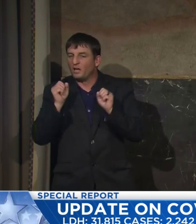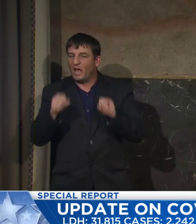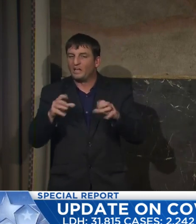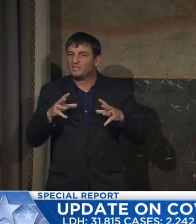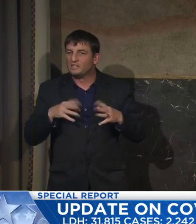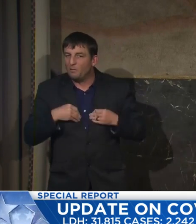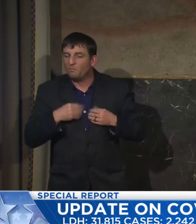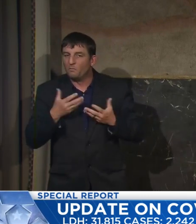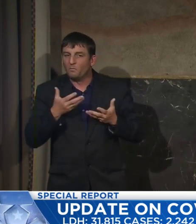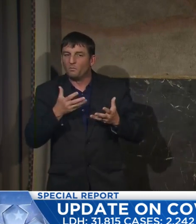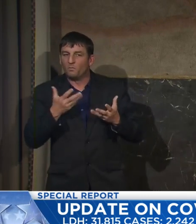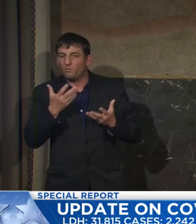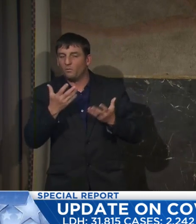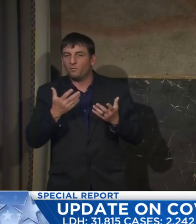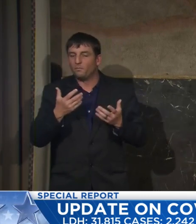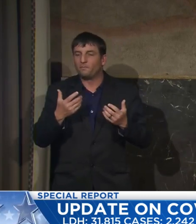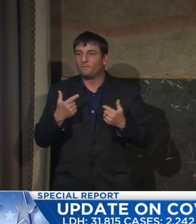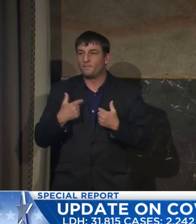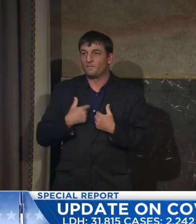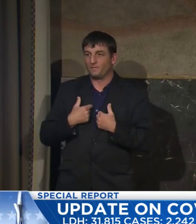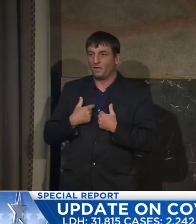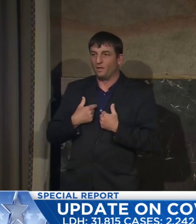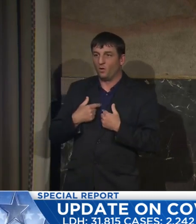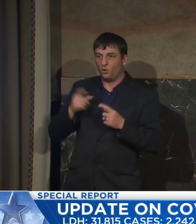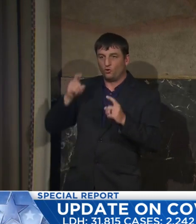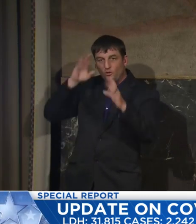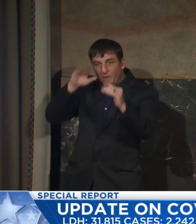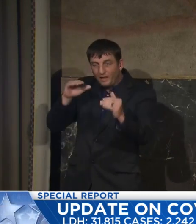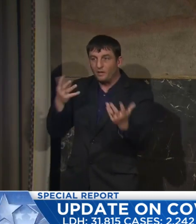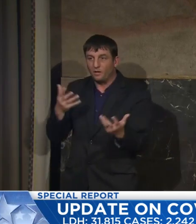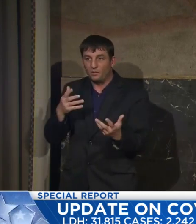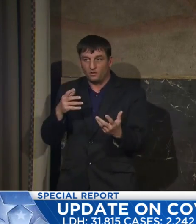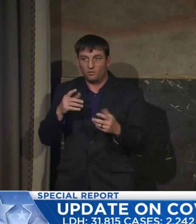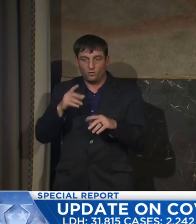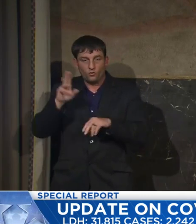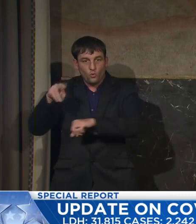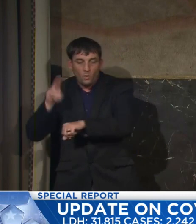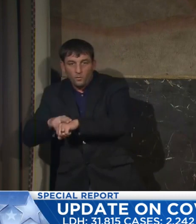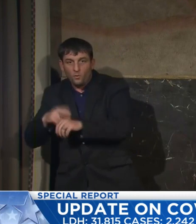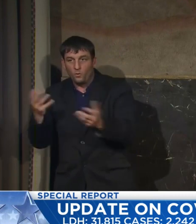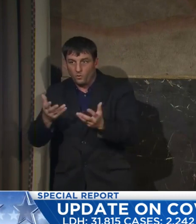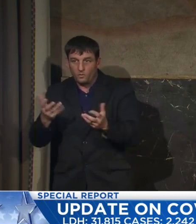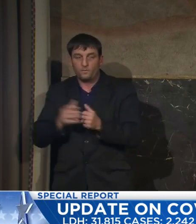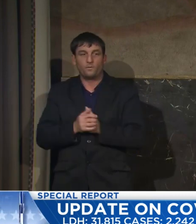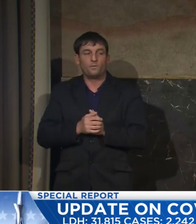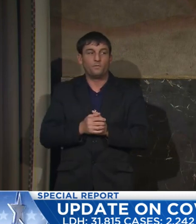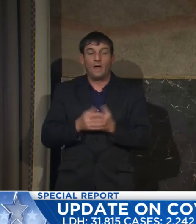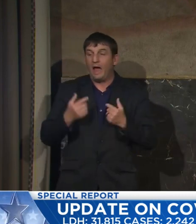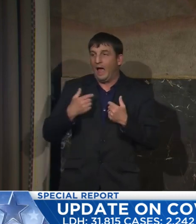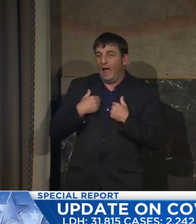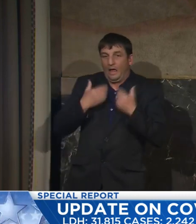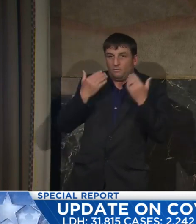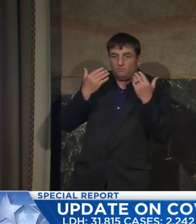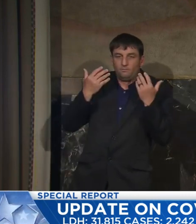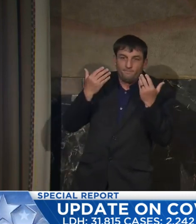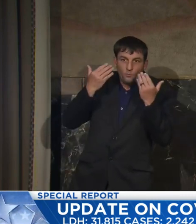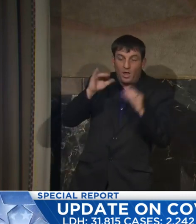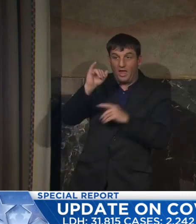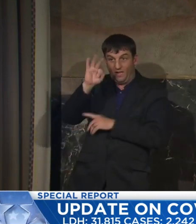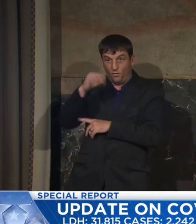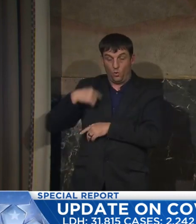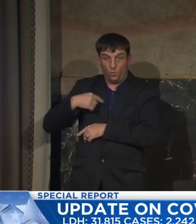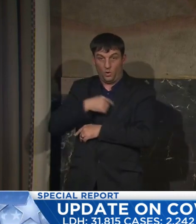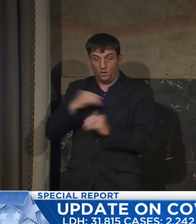you know, I don't know that we've been told that if we go to phase